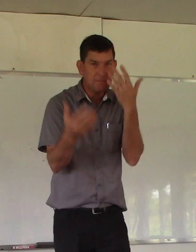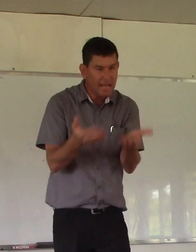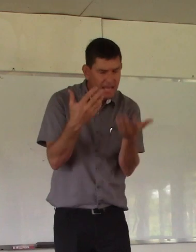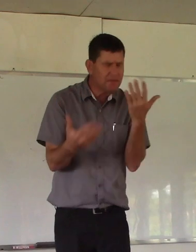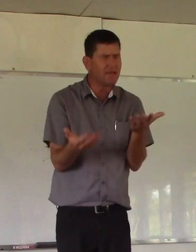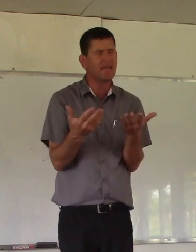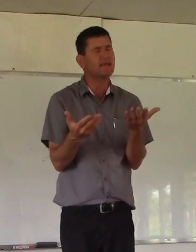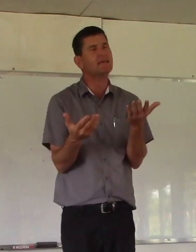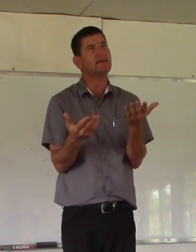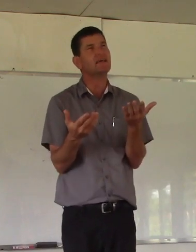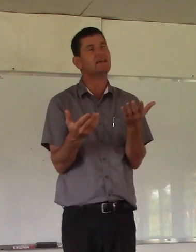Maybe